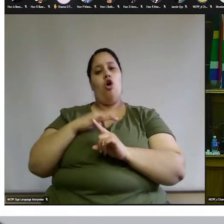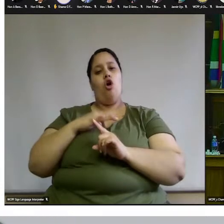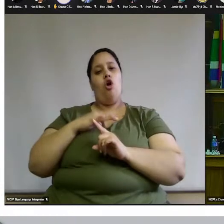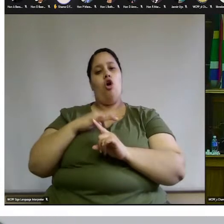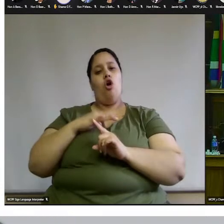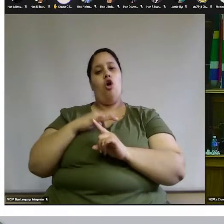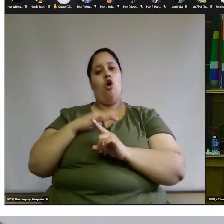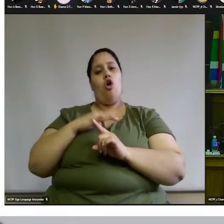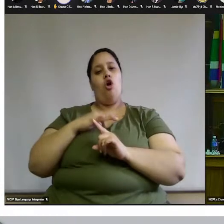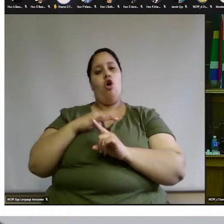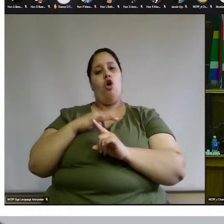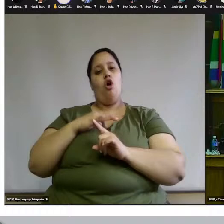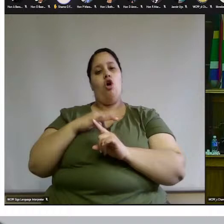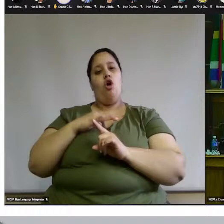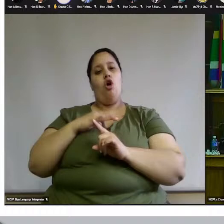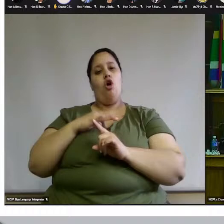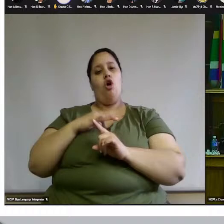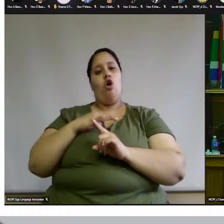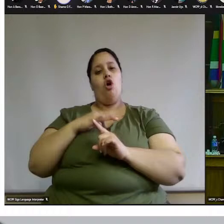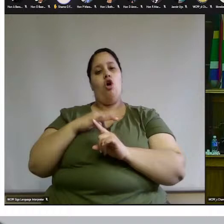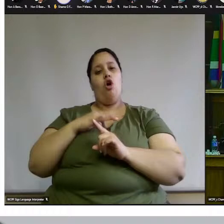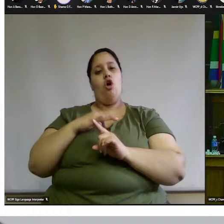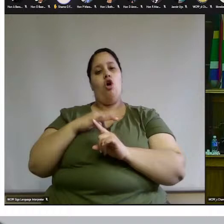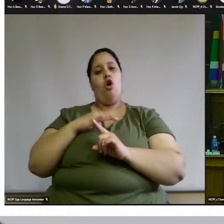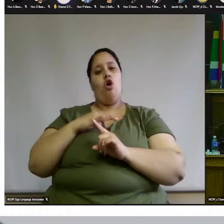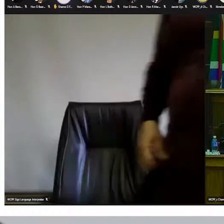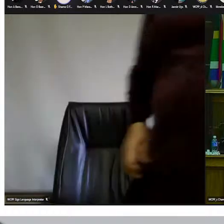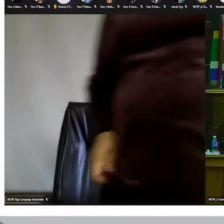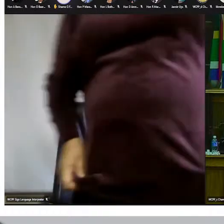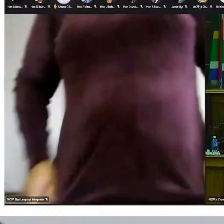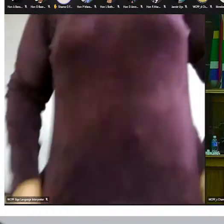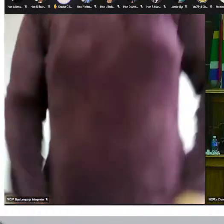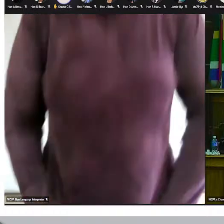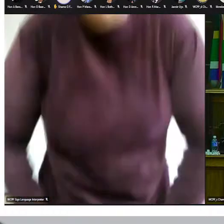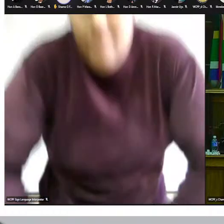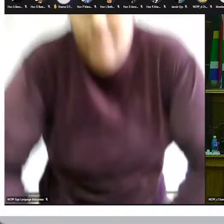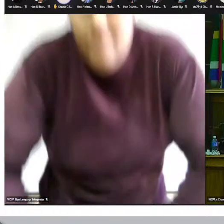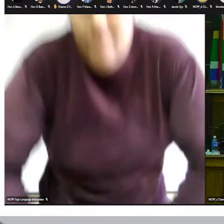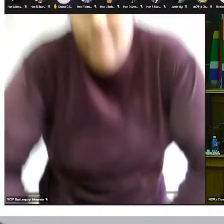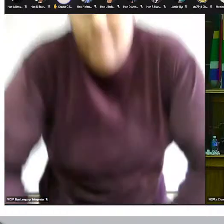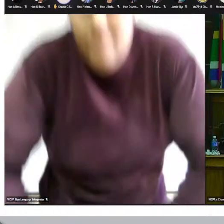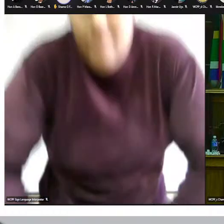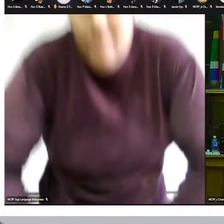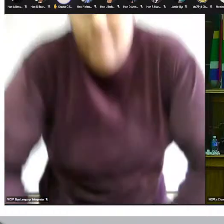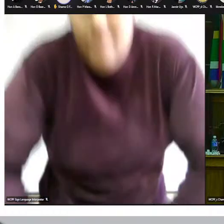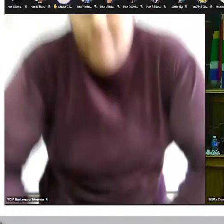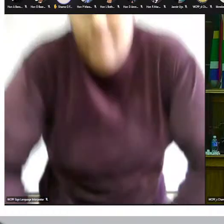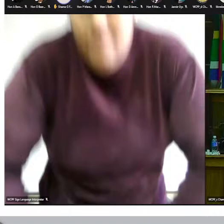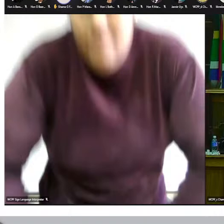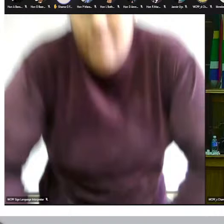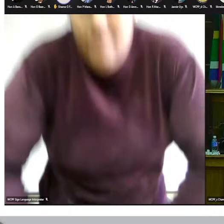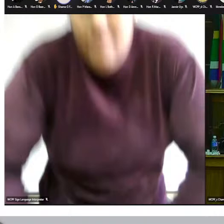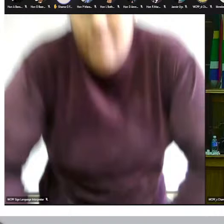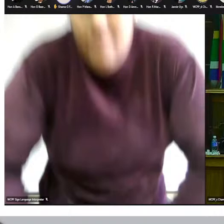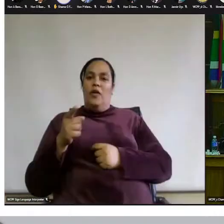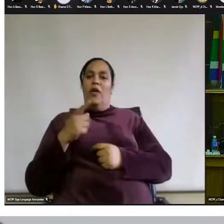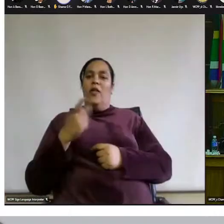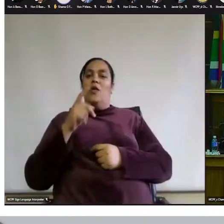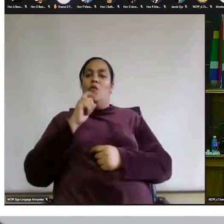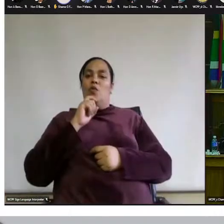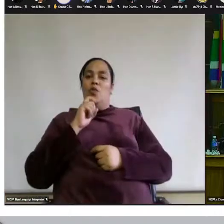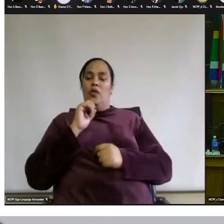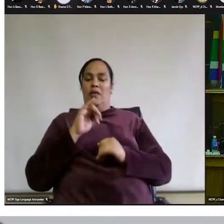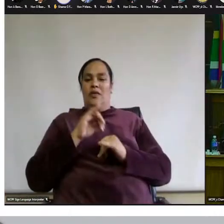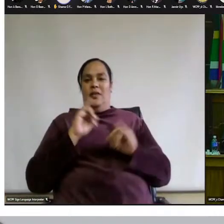had the opportunity to do oversight and actually observe the equine and the dog therapy that they use for